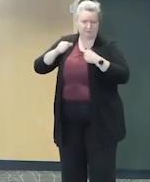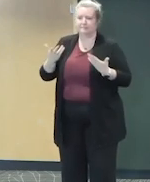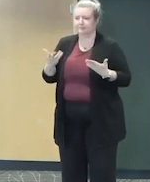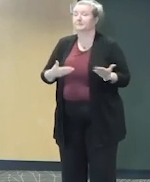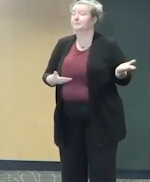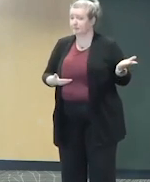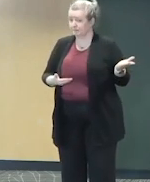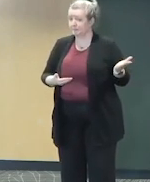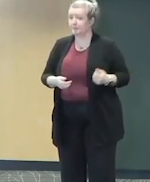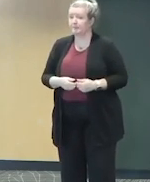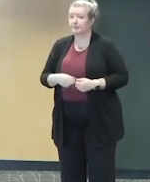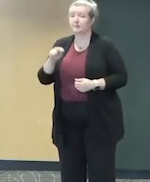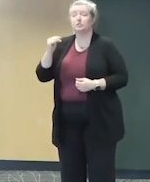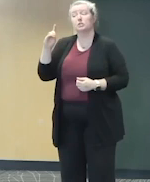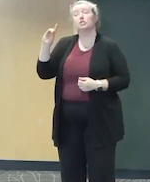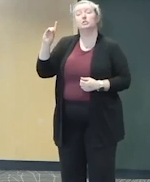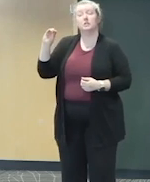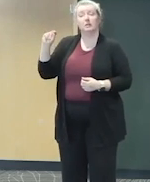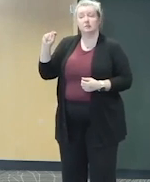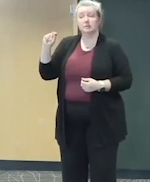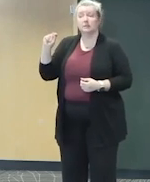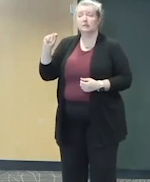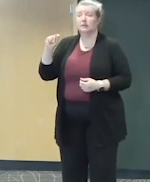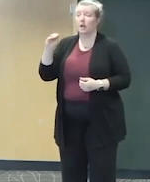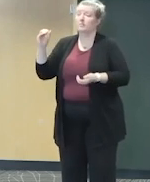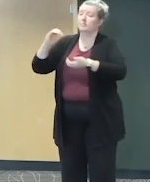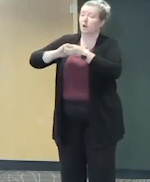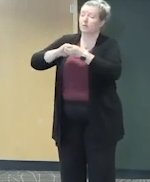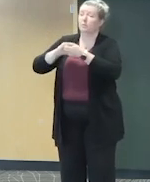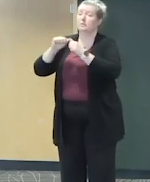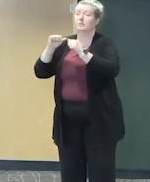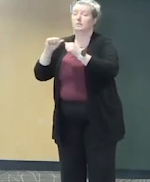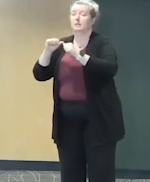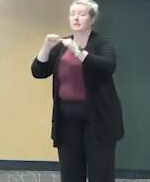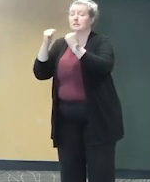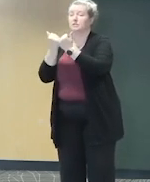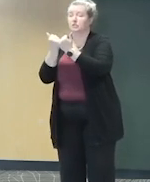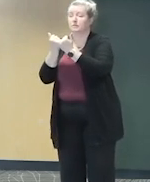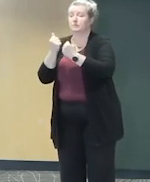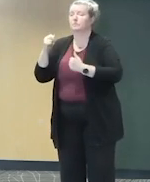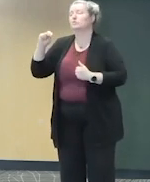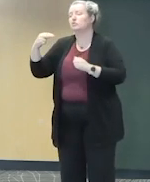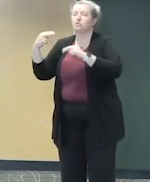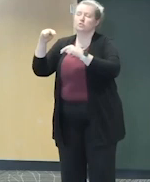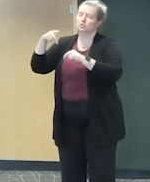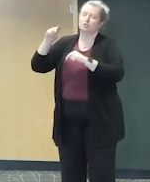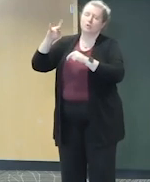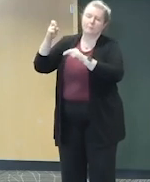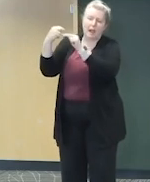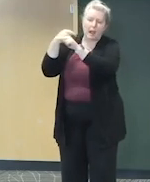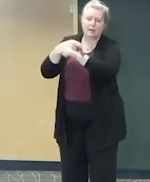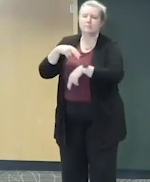of Transportation and its partner transportation agencies, the New Jersey Turnpike Authority, South Jersey Transportation Authority, and New Jersey Transit, are